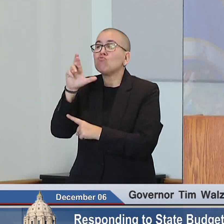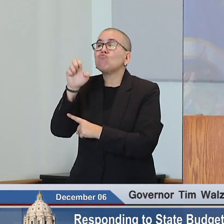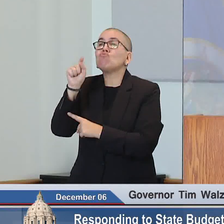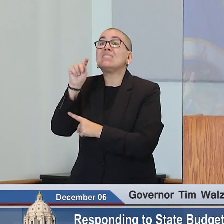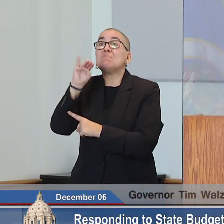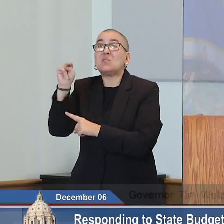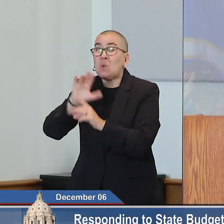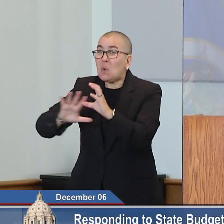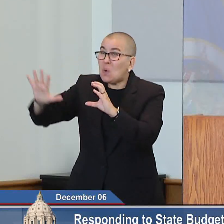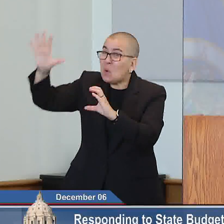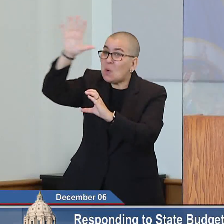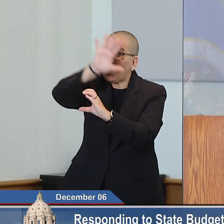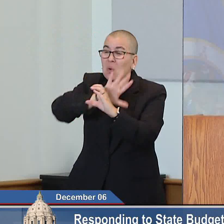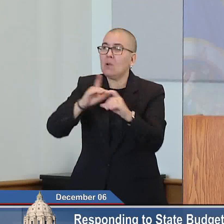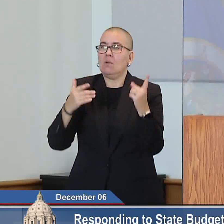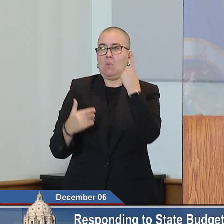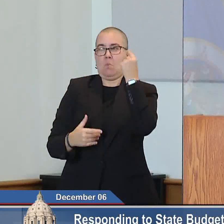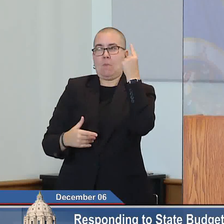time for one more. Governor,